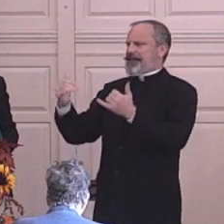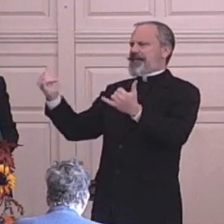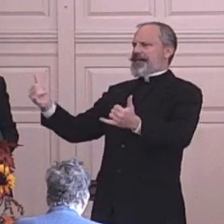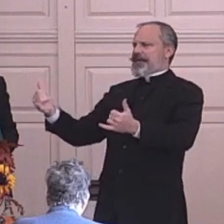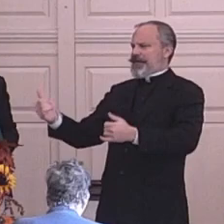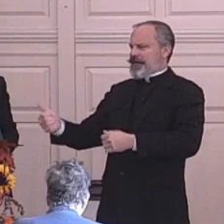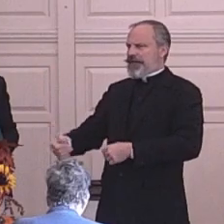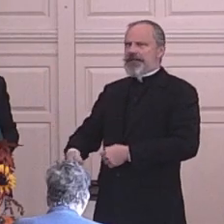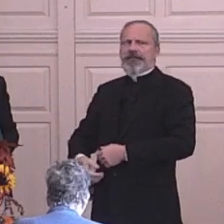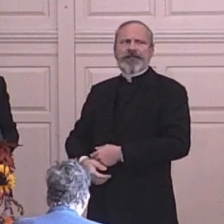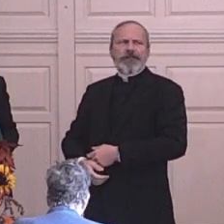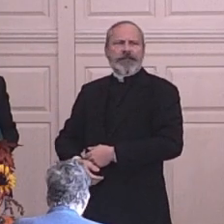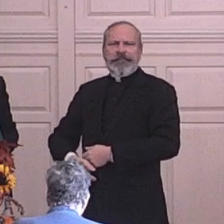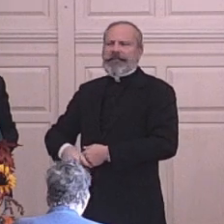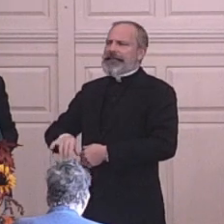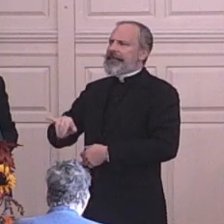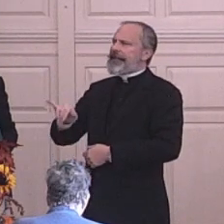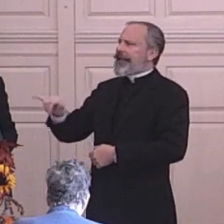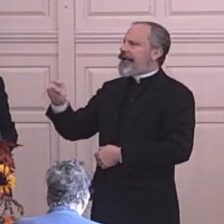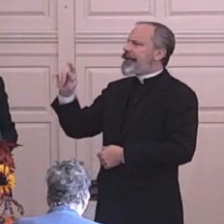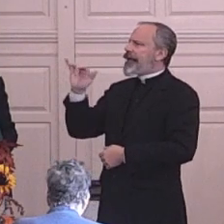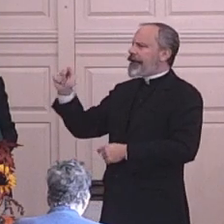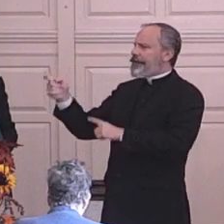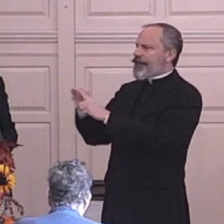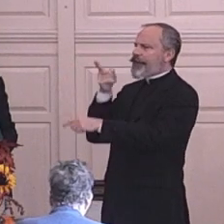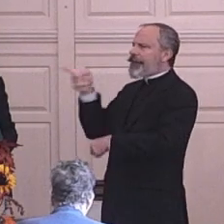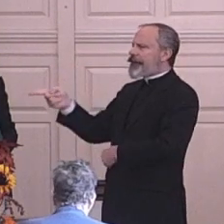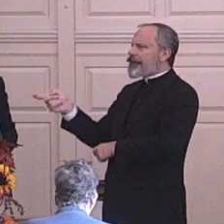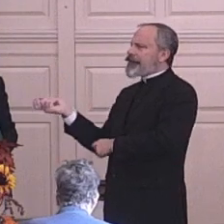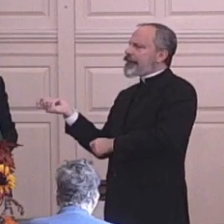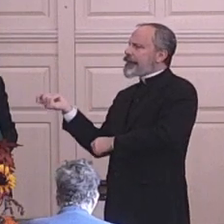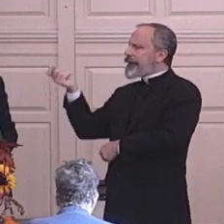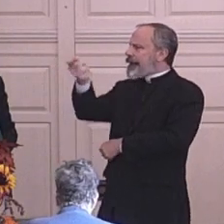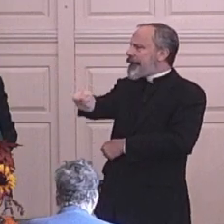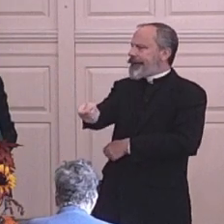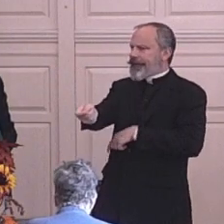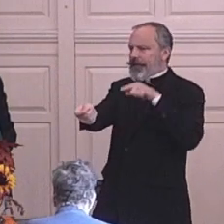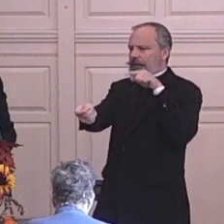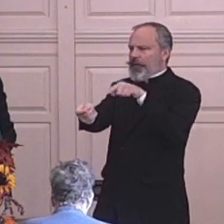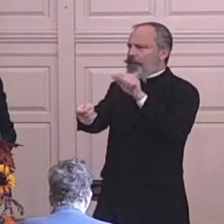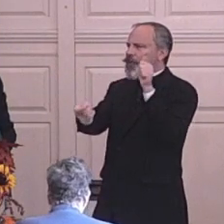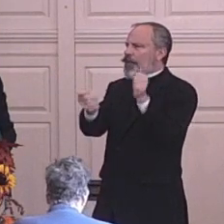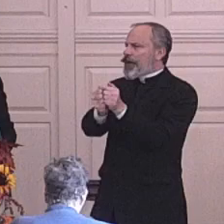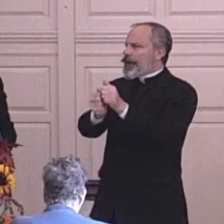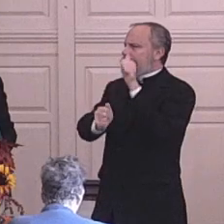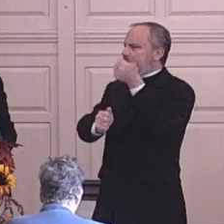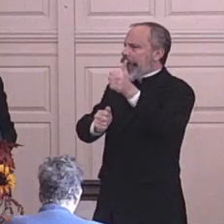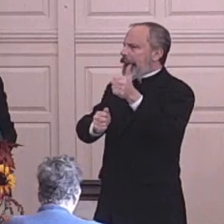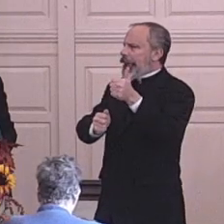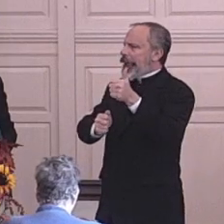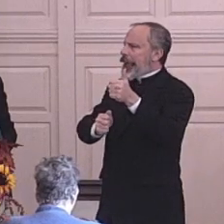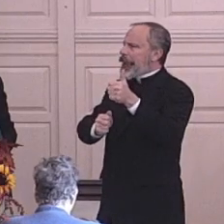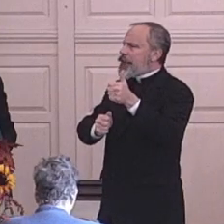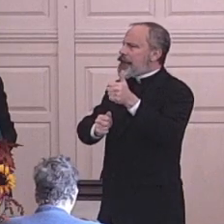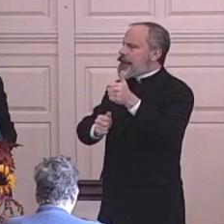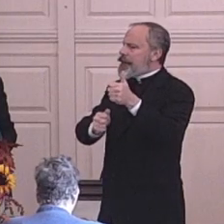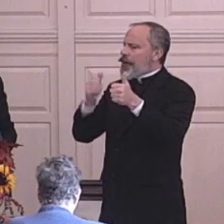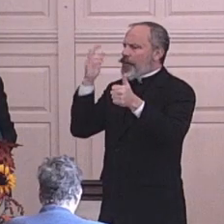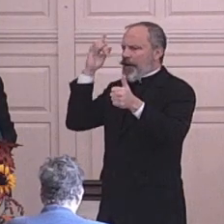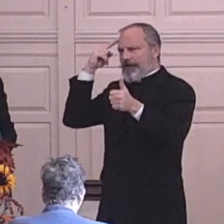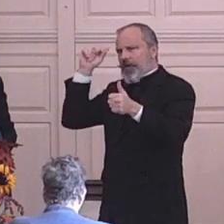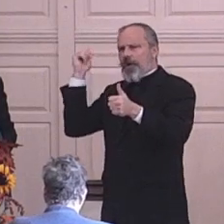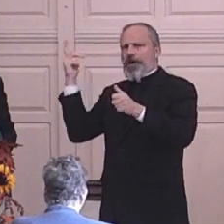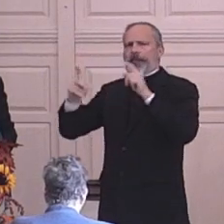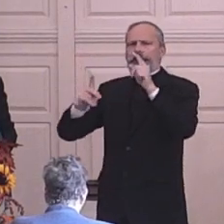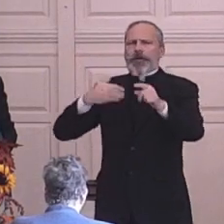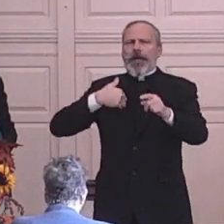Now then, take the talent from him and give it to the one with 10. For to everyone